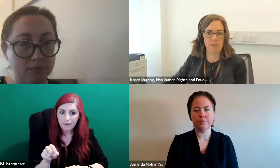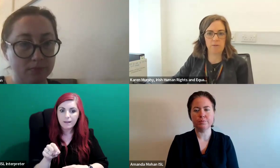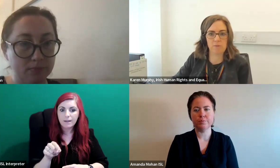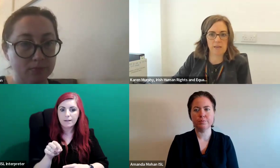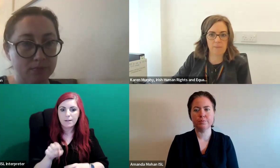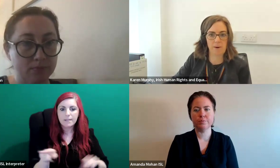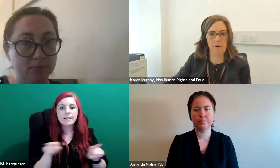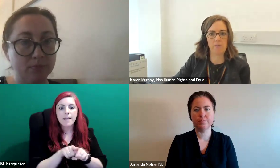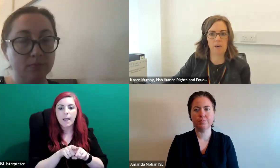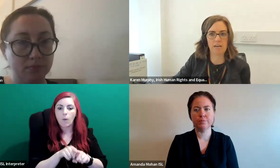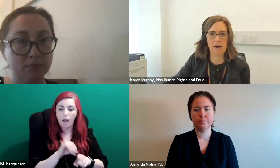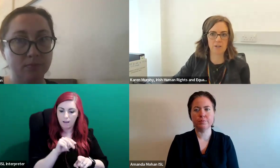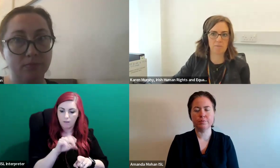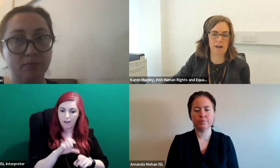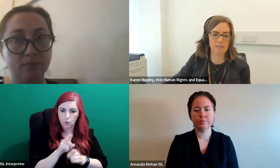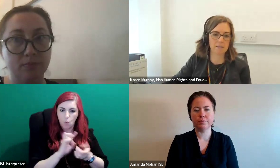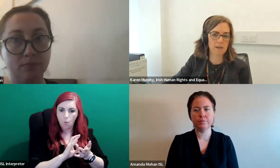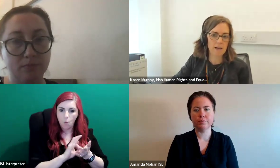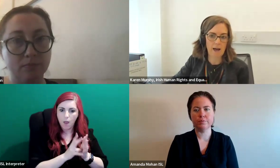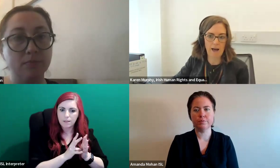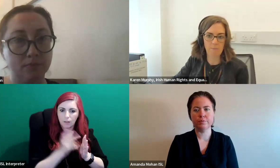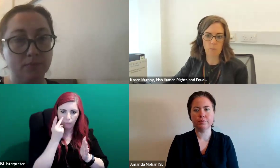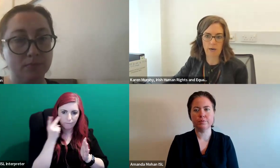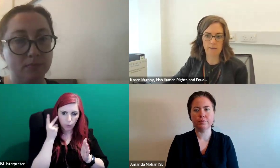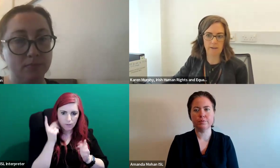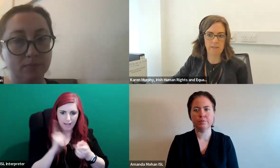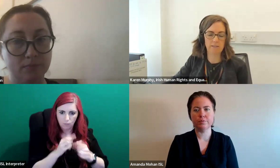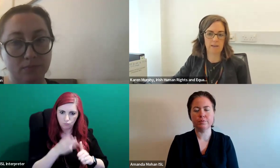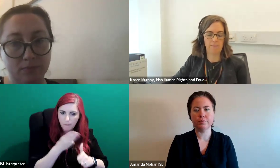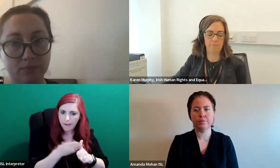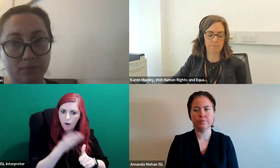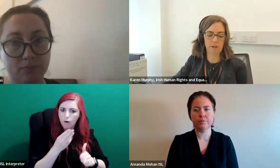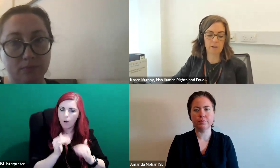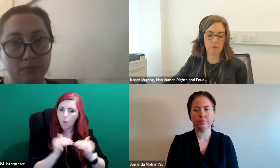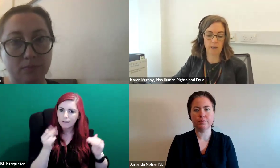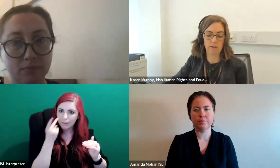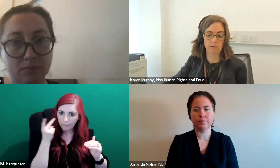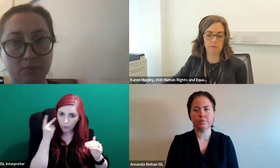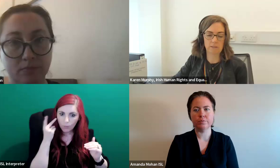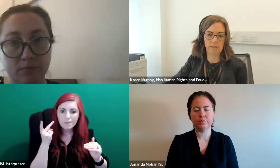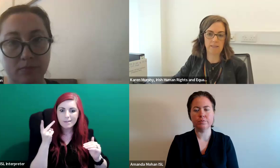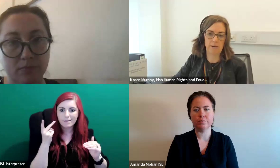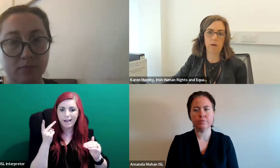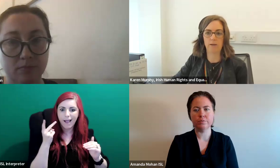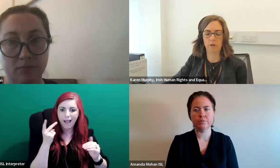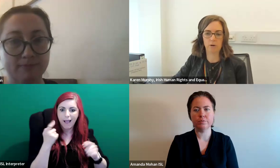equality reviews and prepare equality action plans where there is where